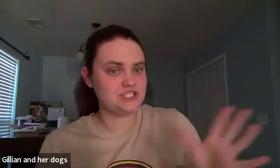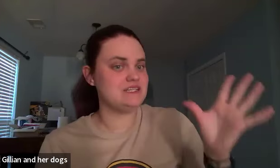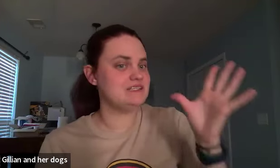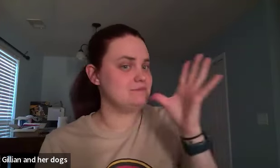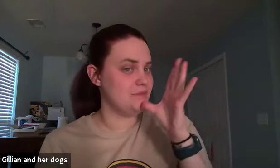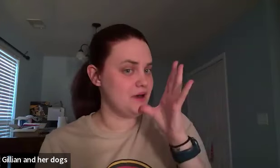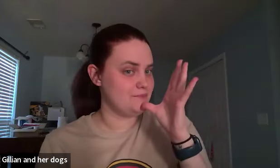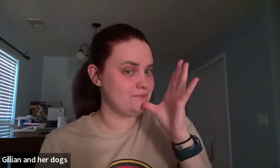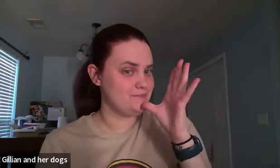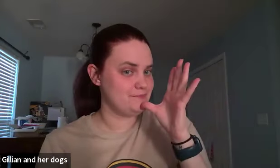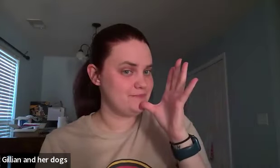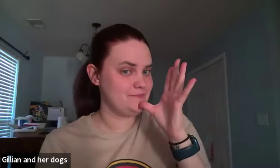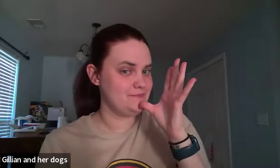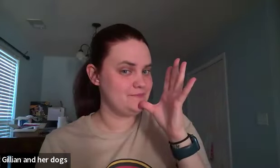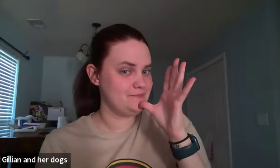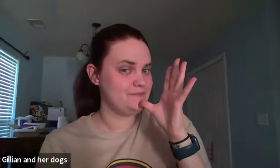which is mom.